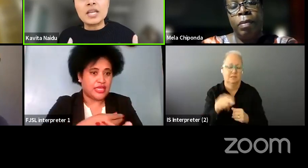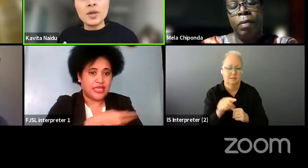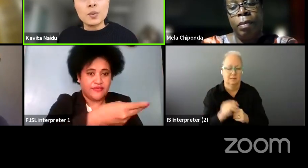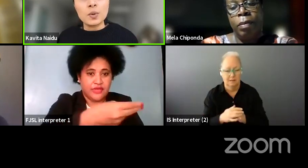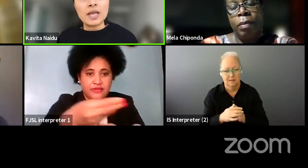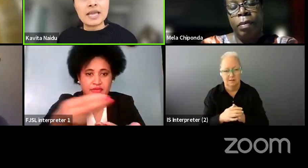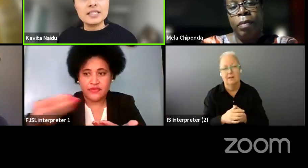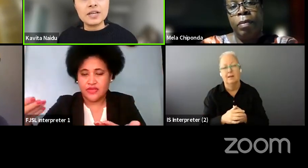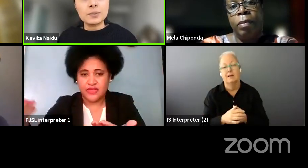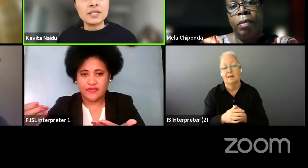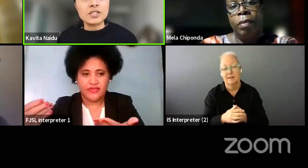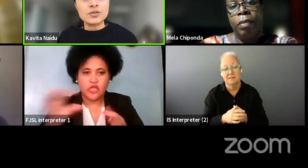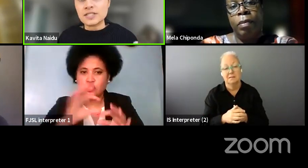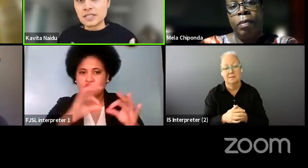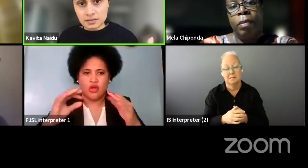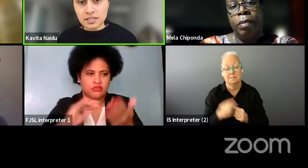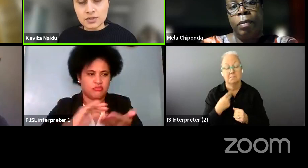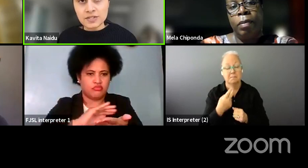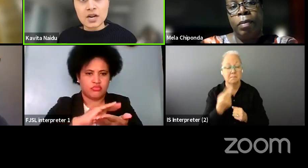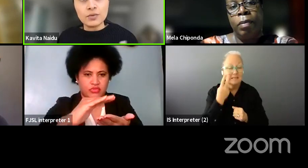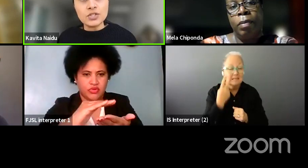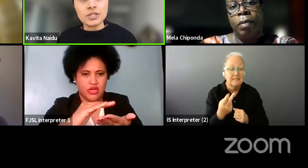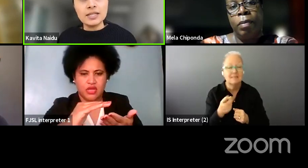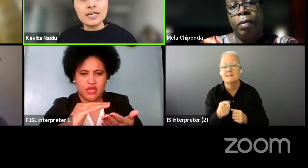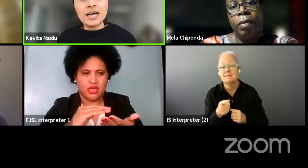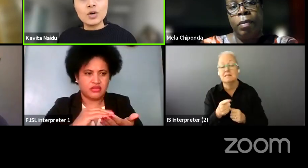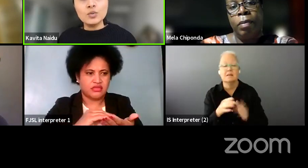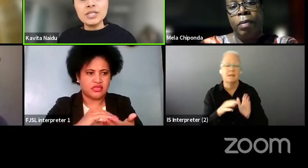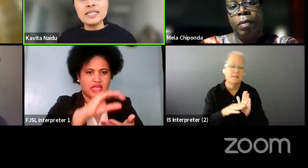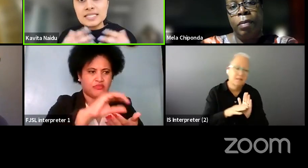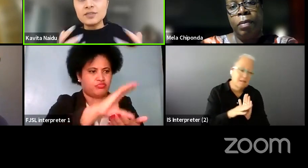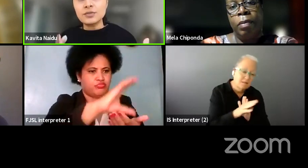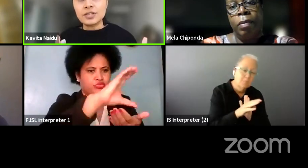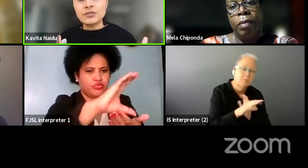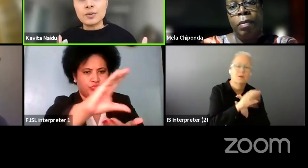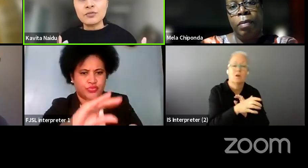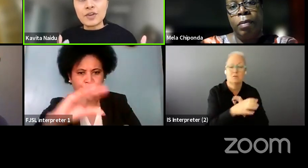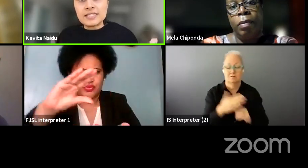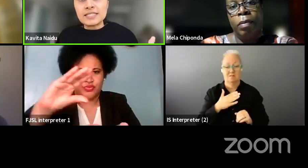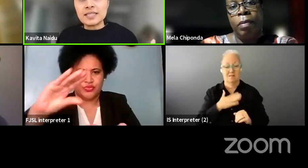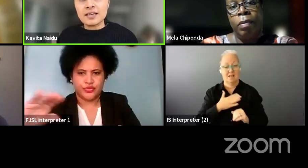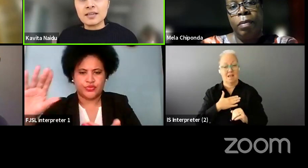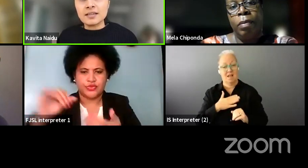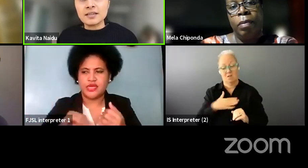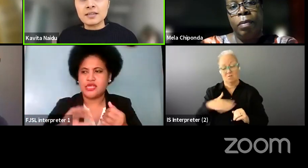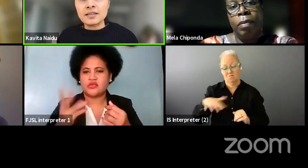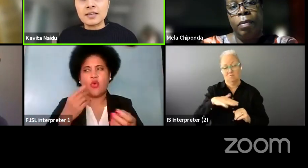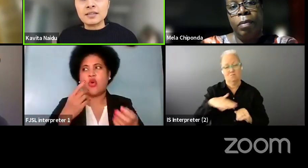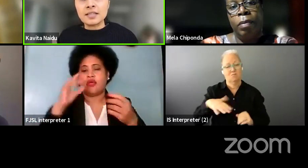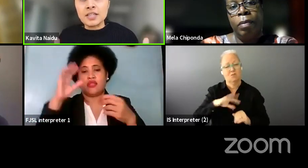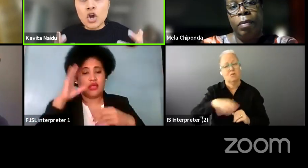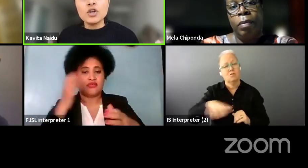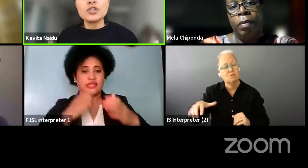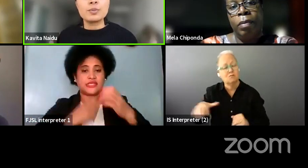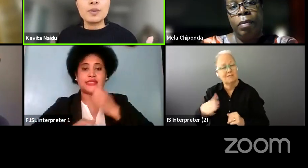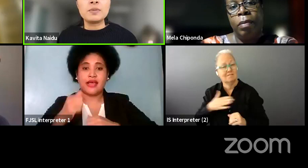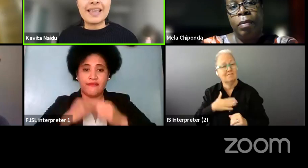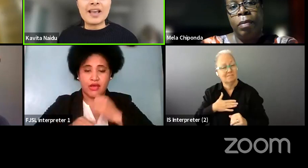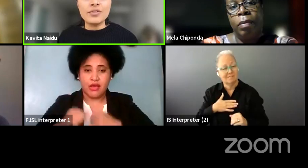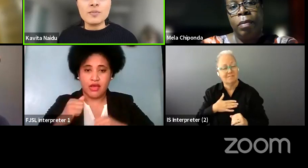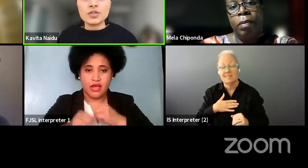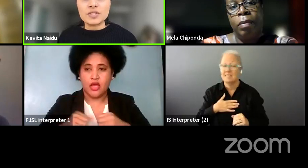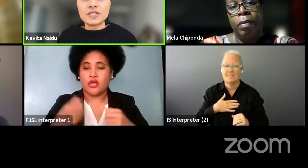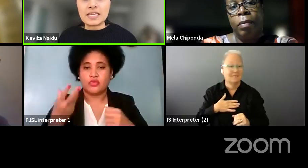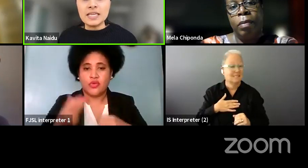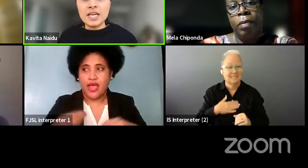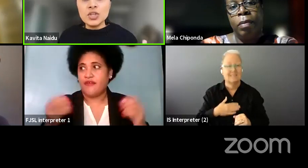so inequitable and developing countries and countries in our region are really suffering from facing an urgent public